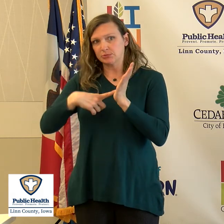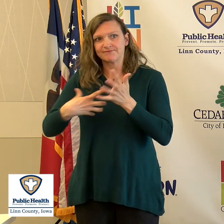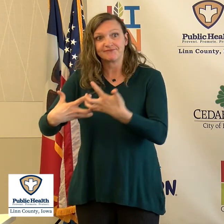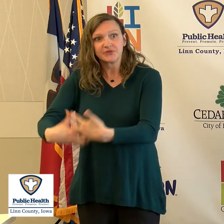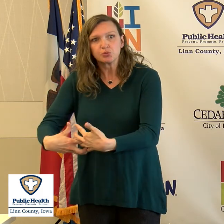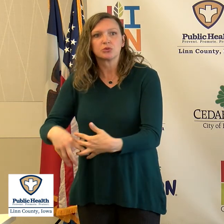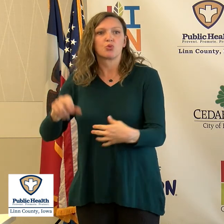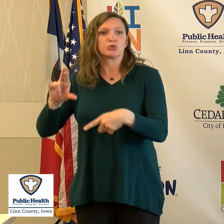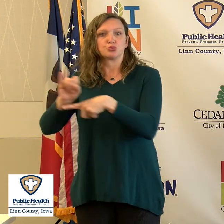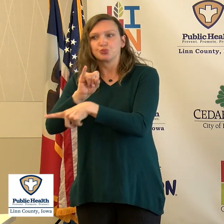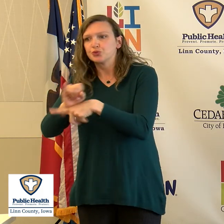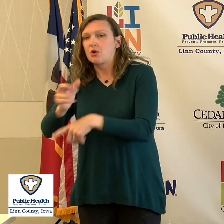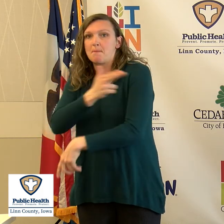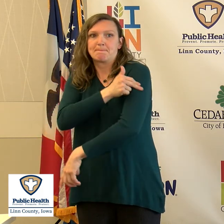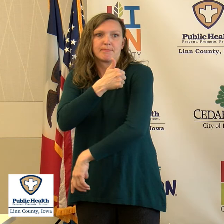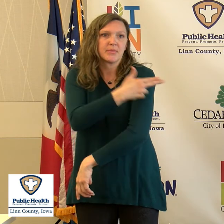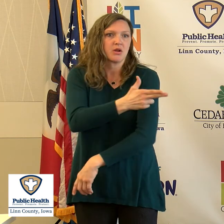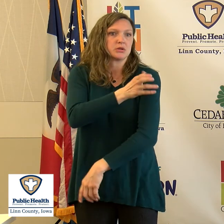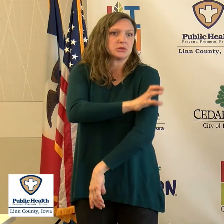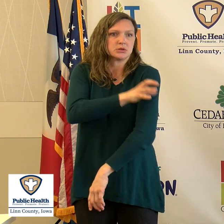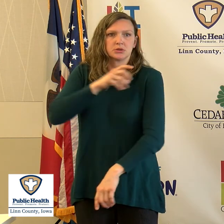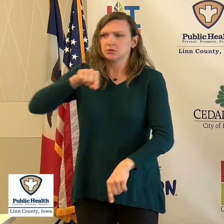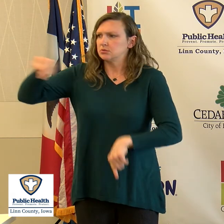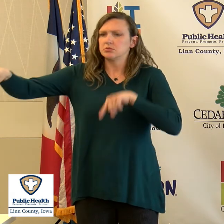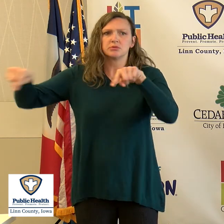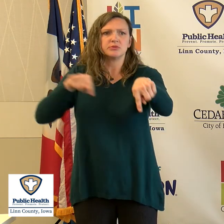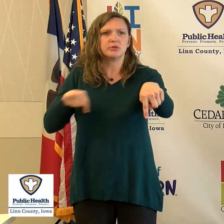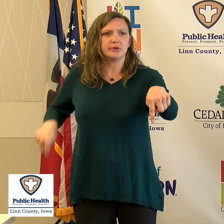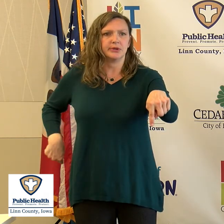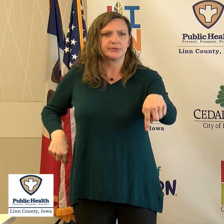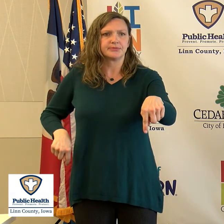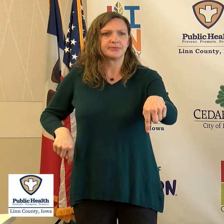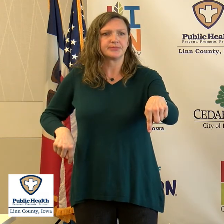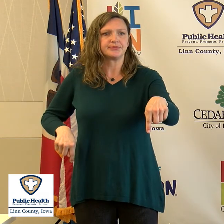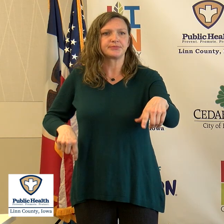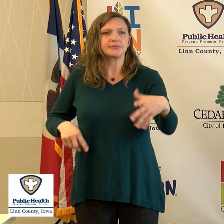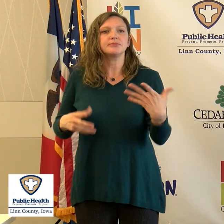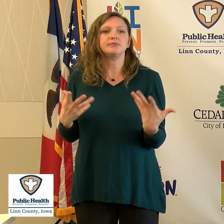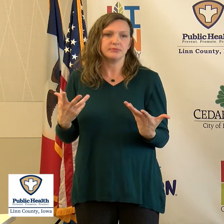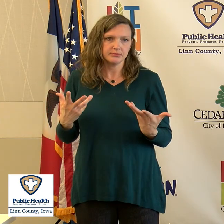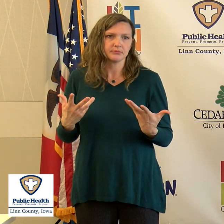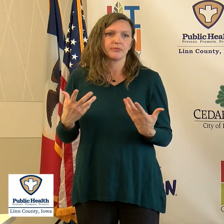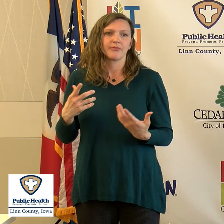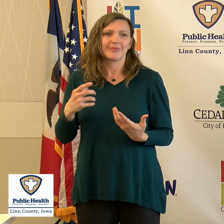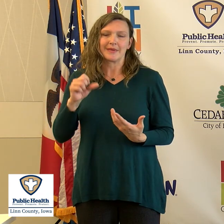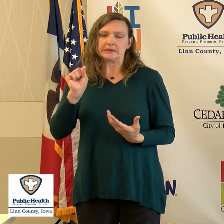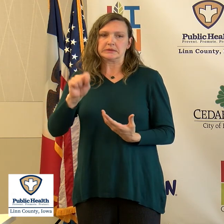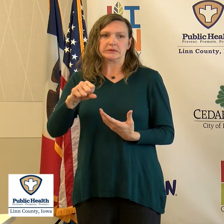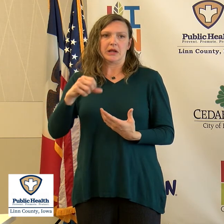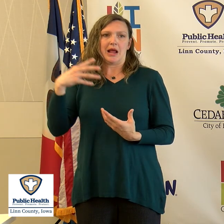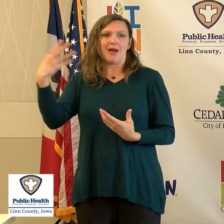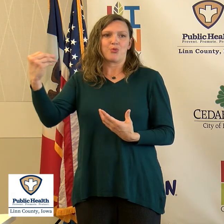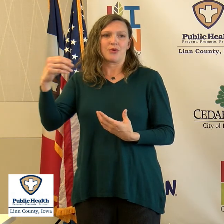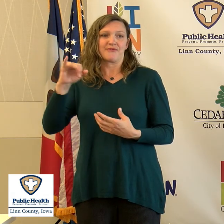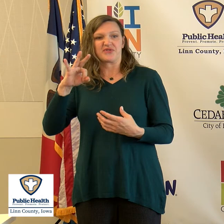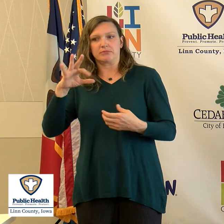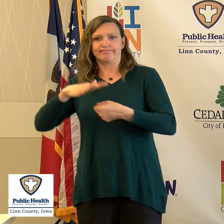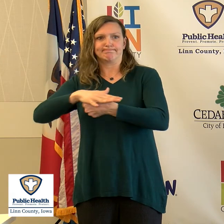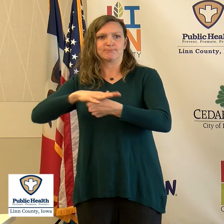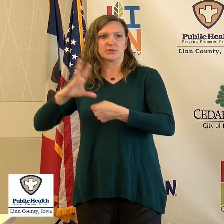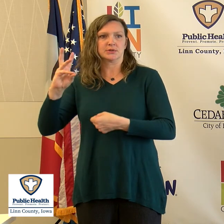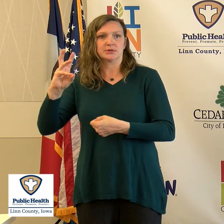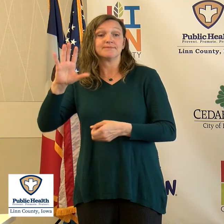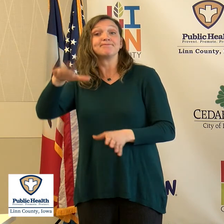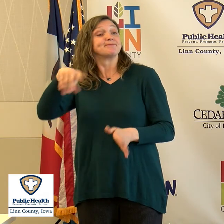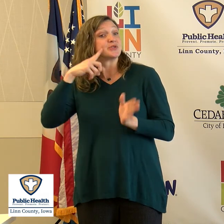smaller hospitals, even outside our Region 6, even to Region 5, which would be Iowa City, Johnson County, we have residents that